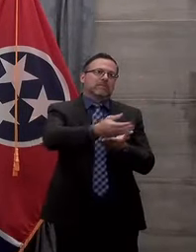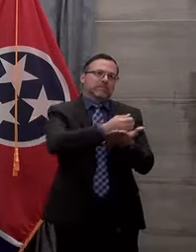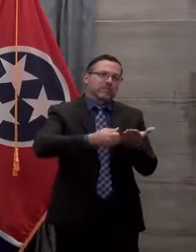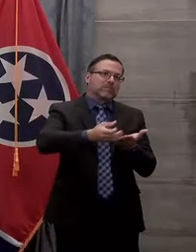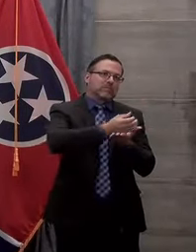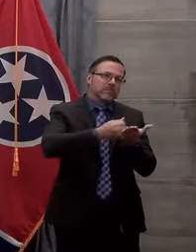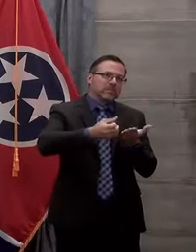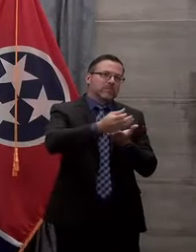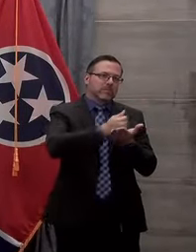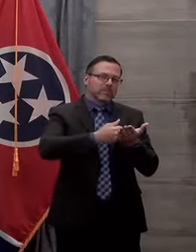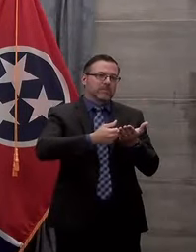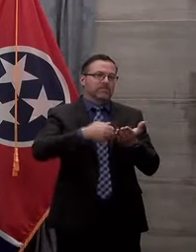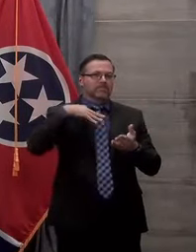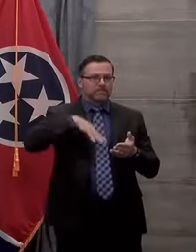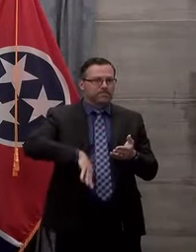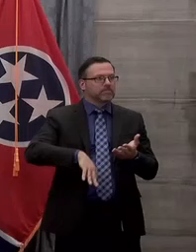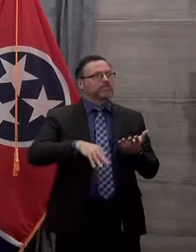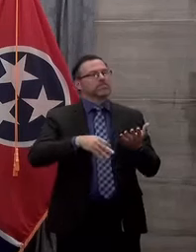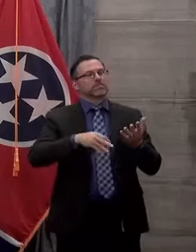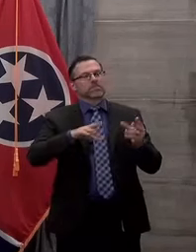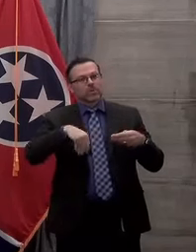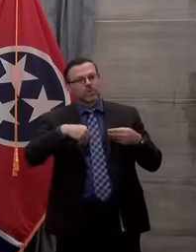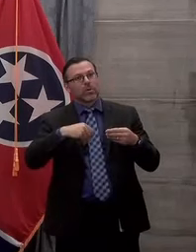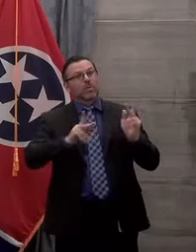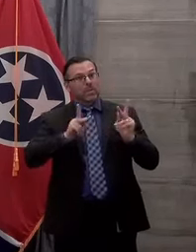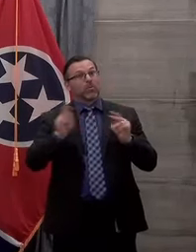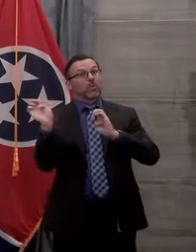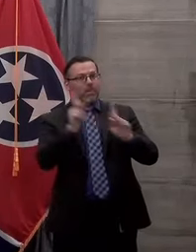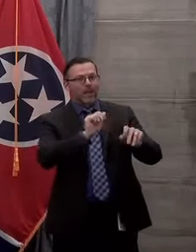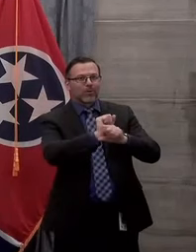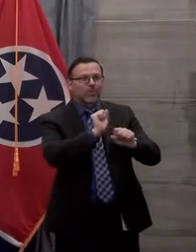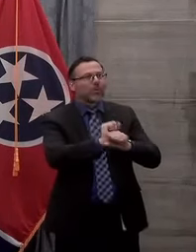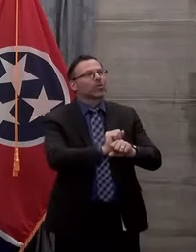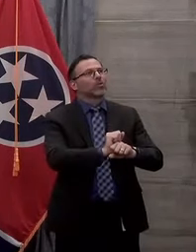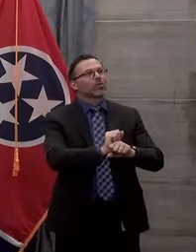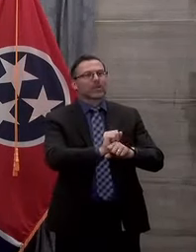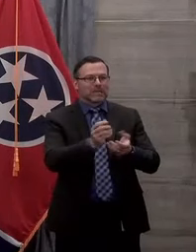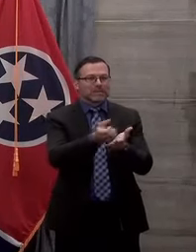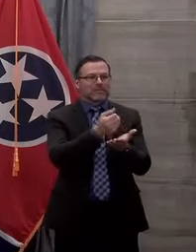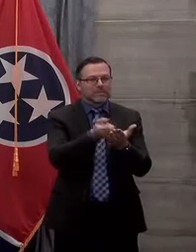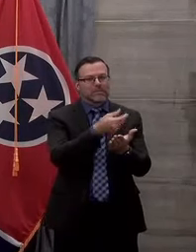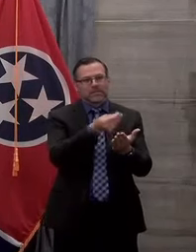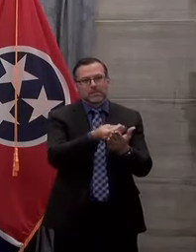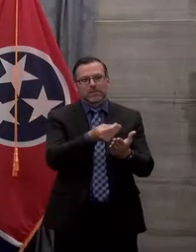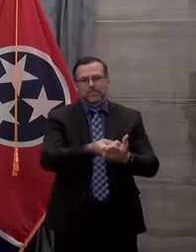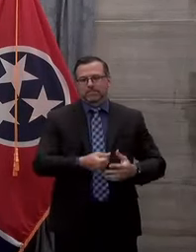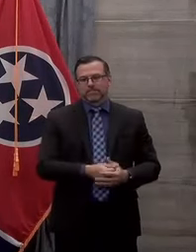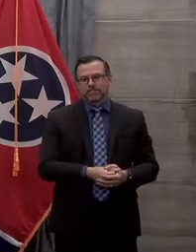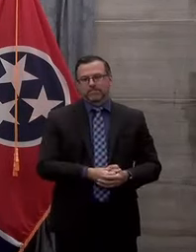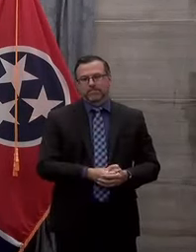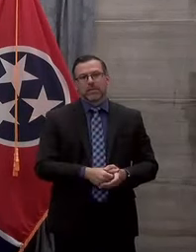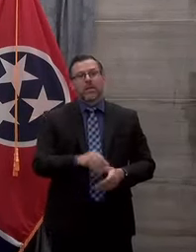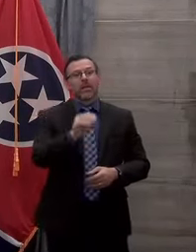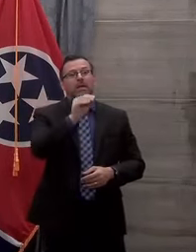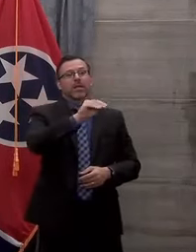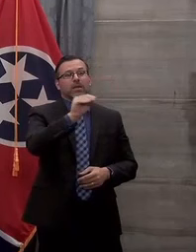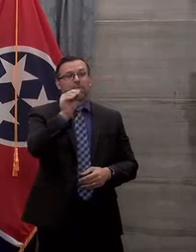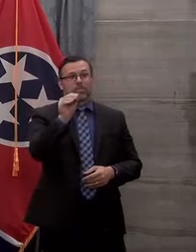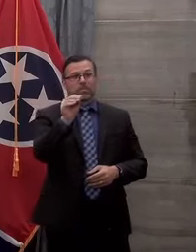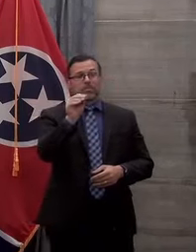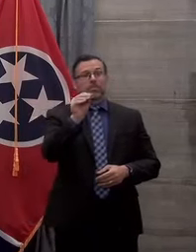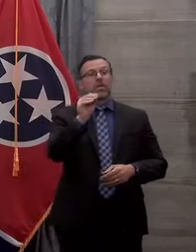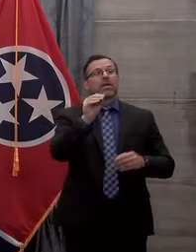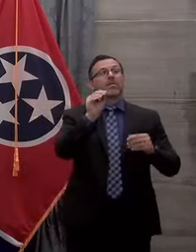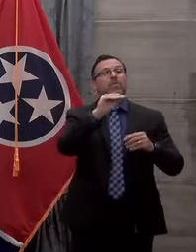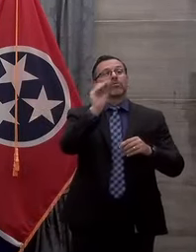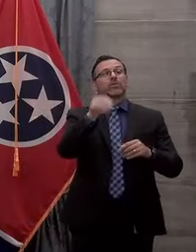of providing opportunities for jobs for folks. The percentage of businesses that are reporting no